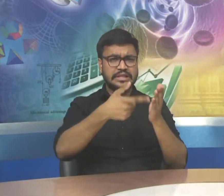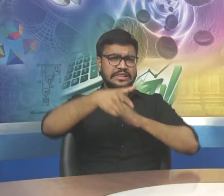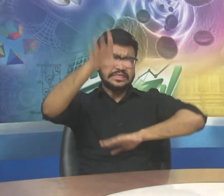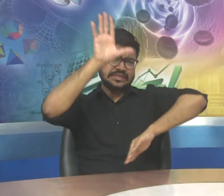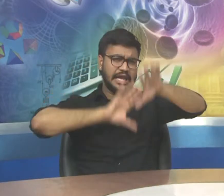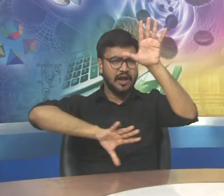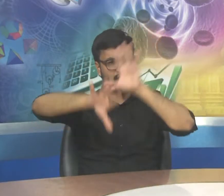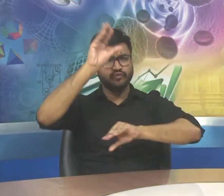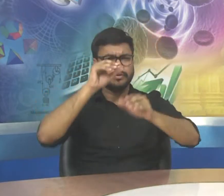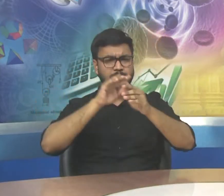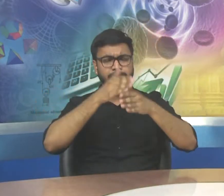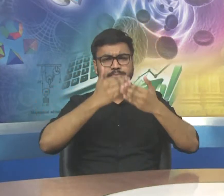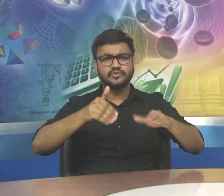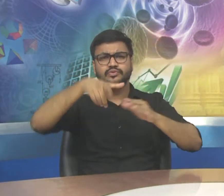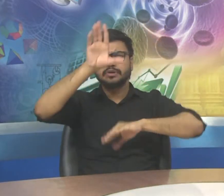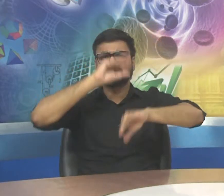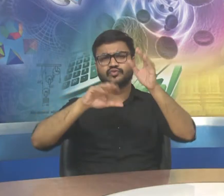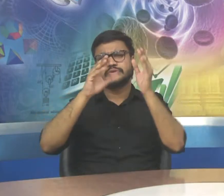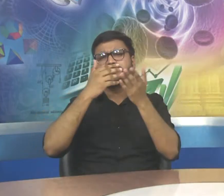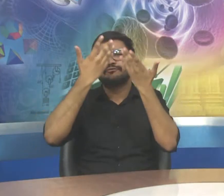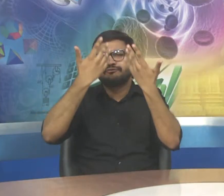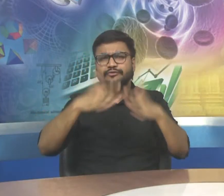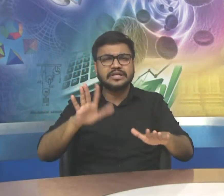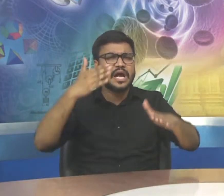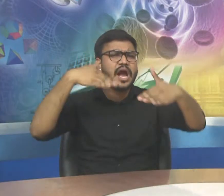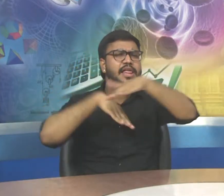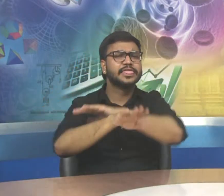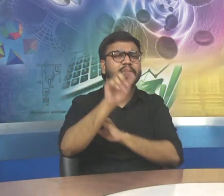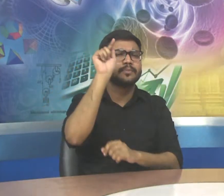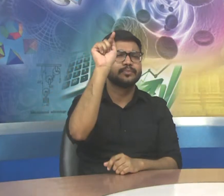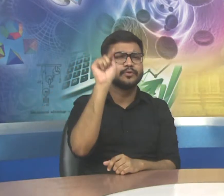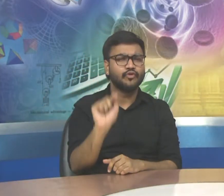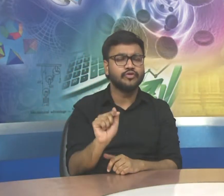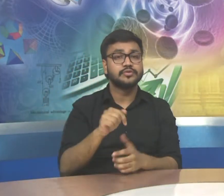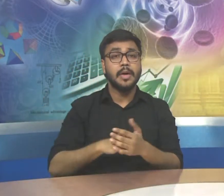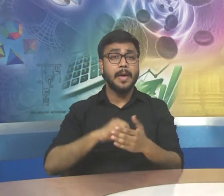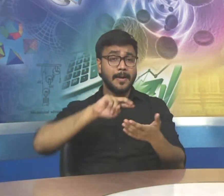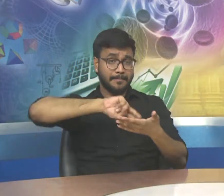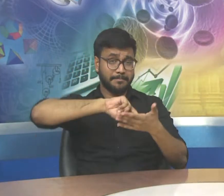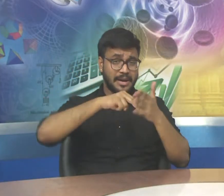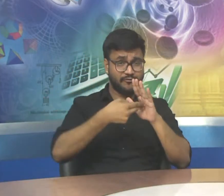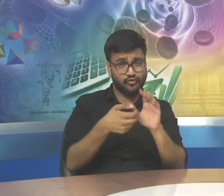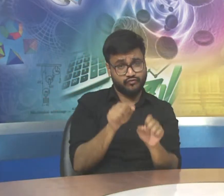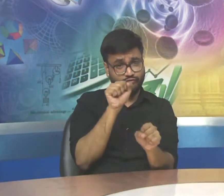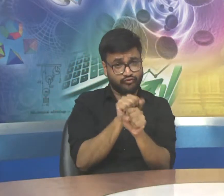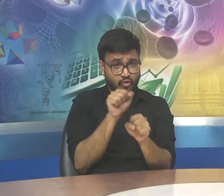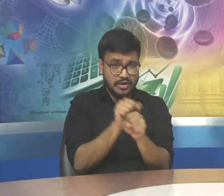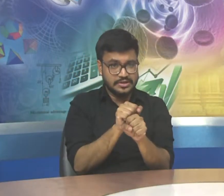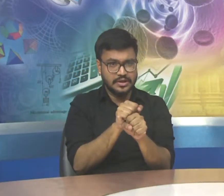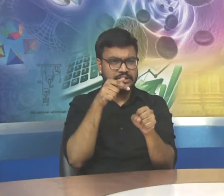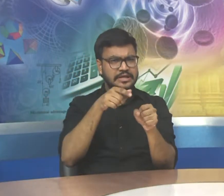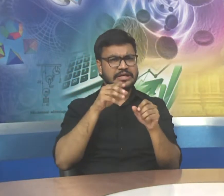In part 1 of this lesson, we have learned what's the meaning of